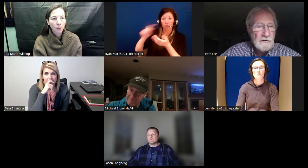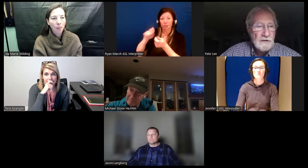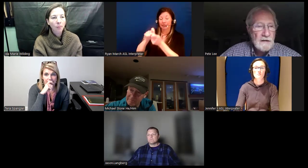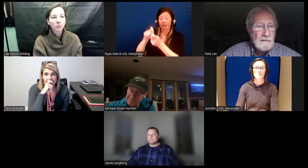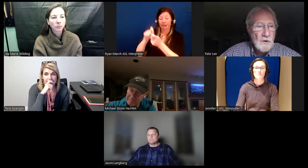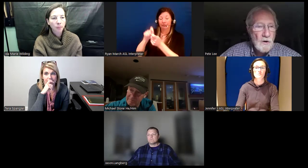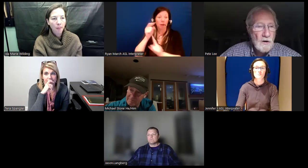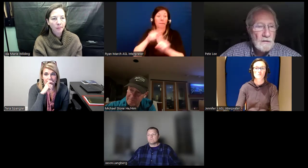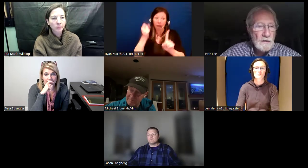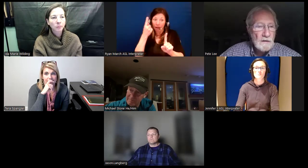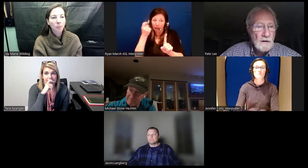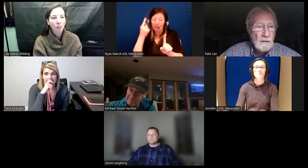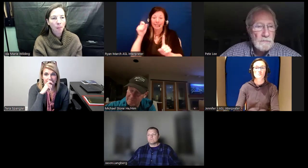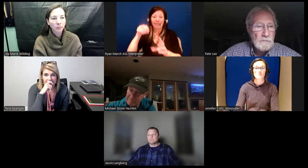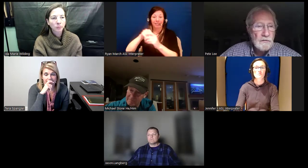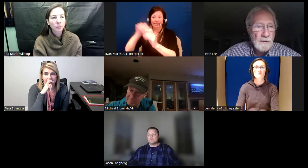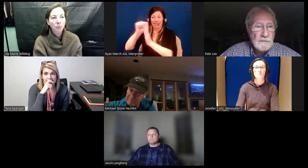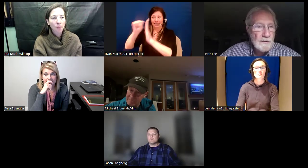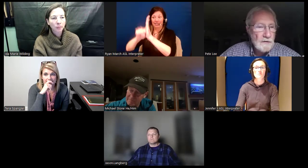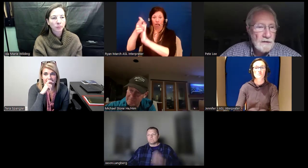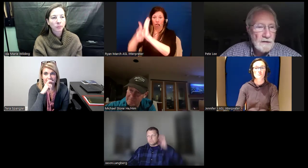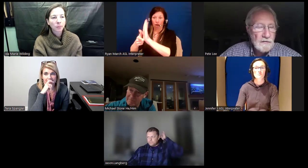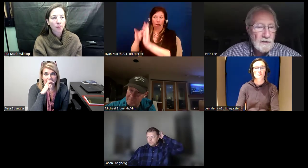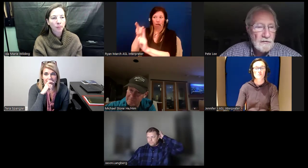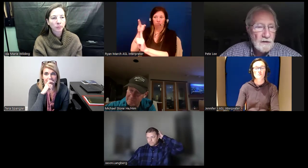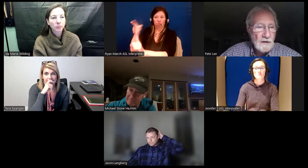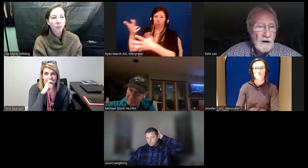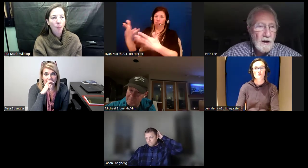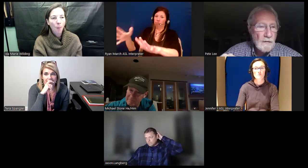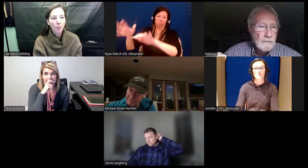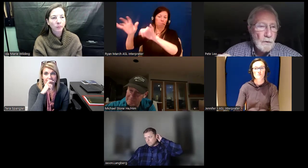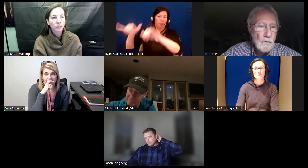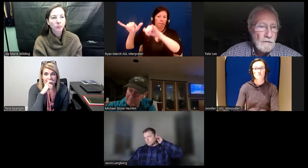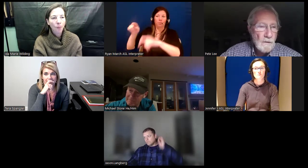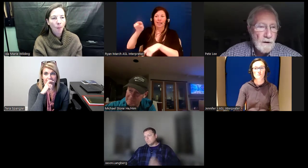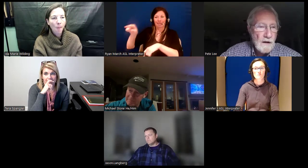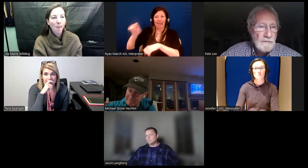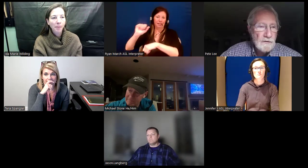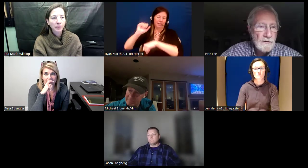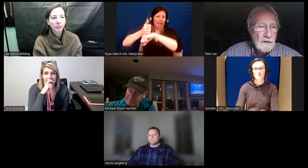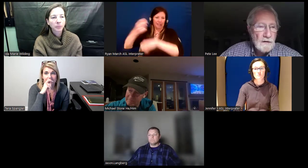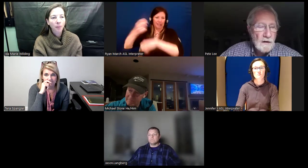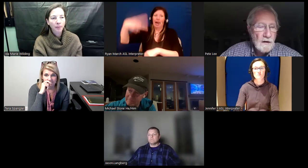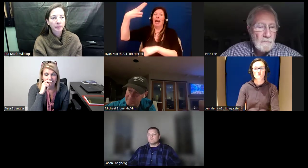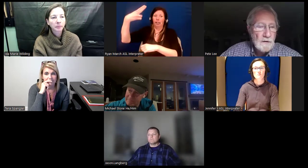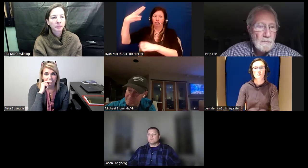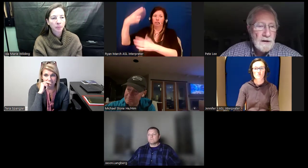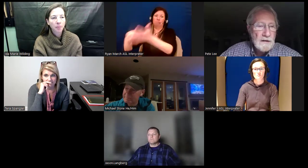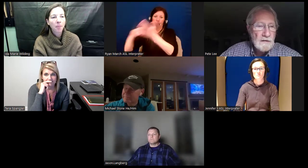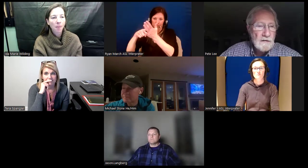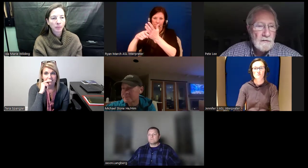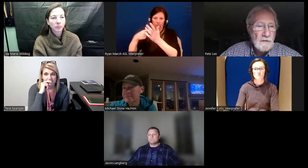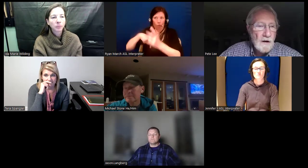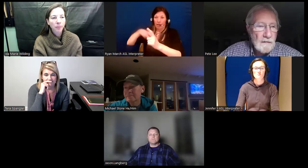it's in state law, presumptively it sets a higher floor that we have to